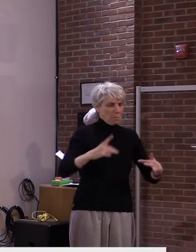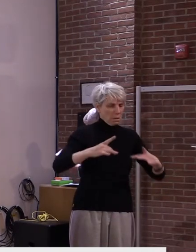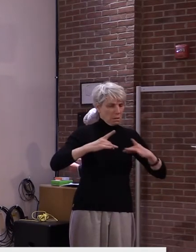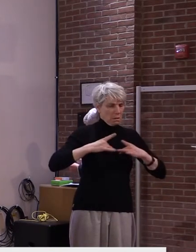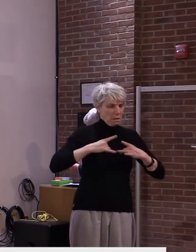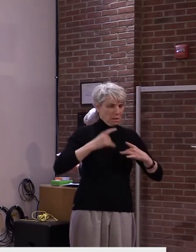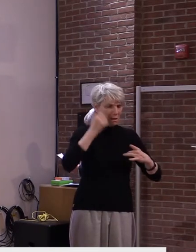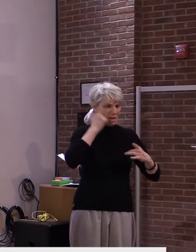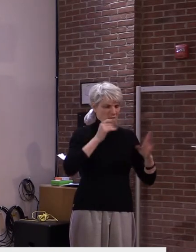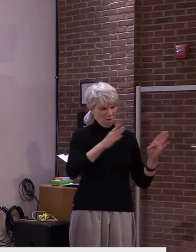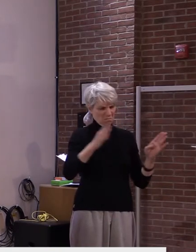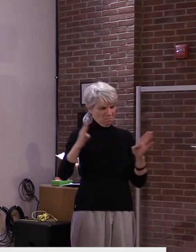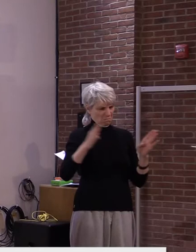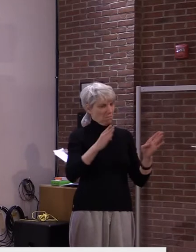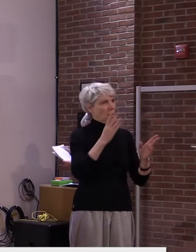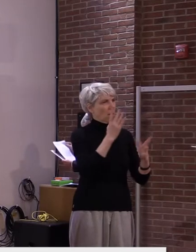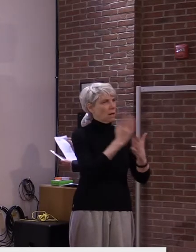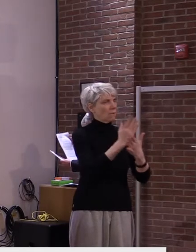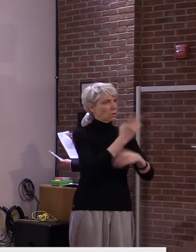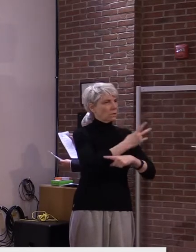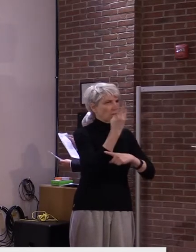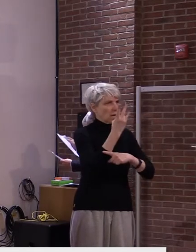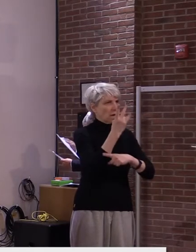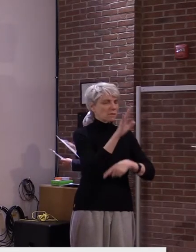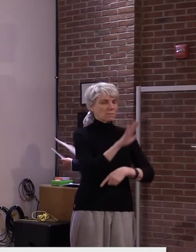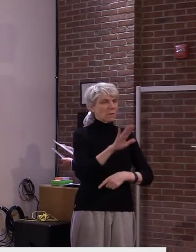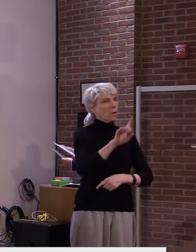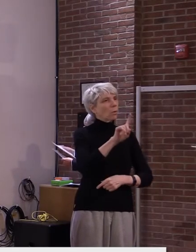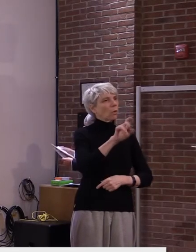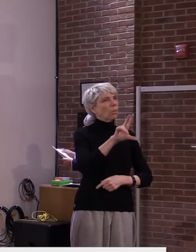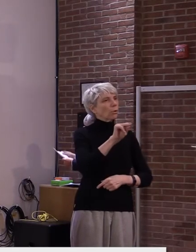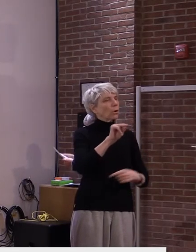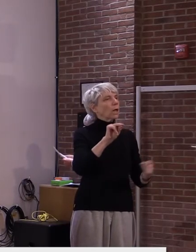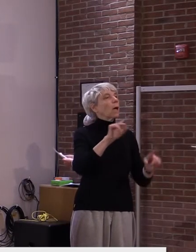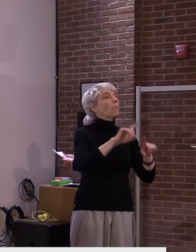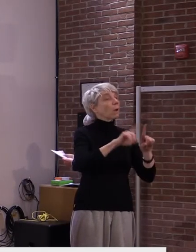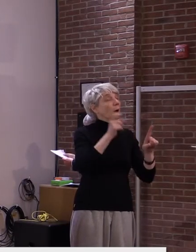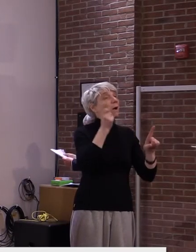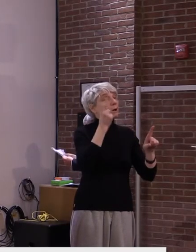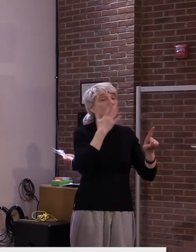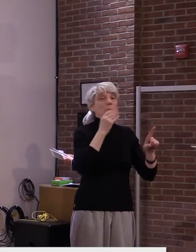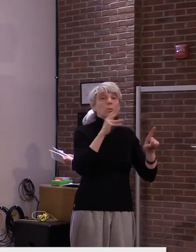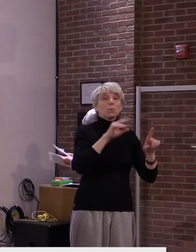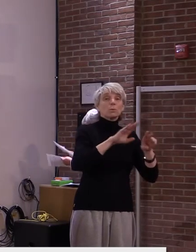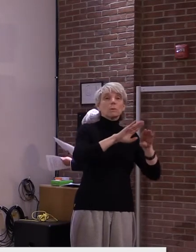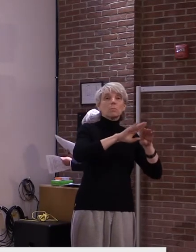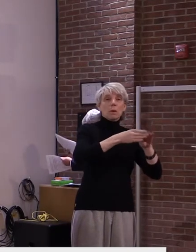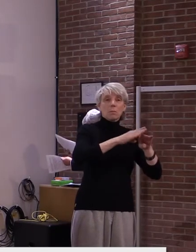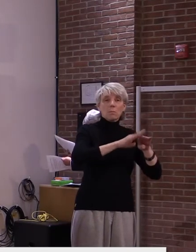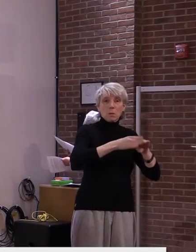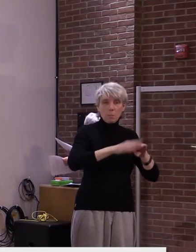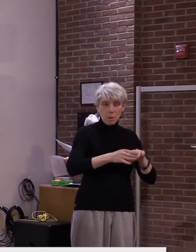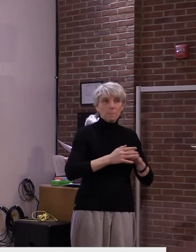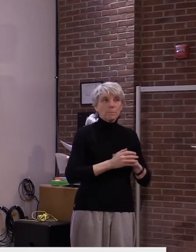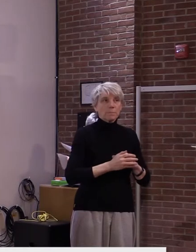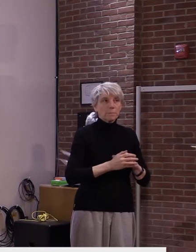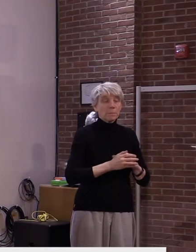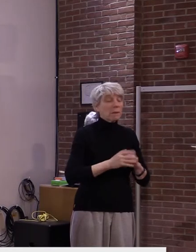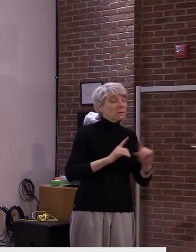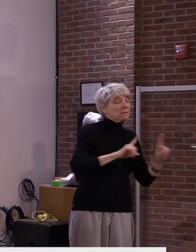low 130 range. We continue to have a very favorable percent positivity rate